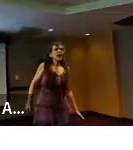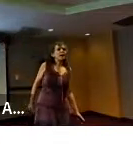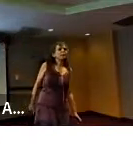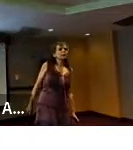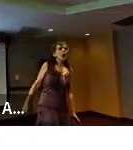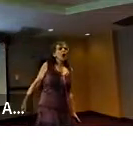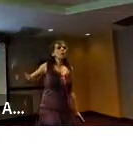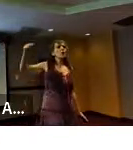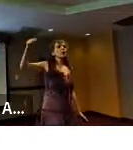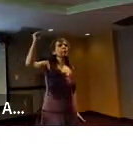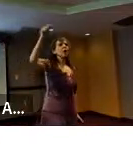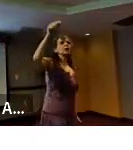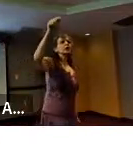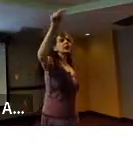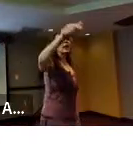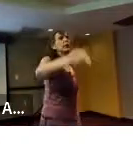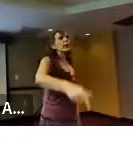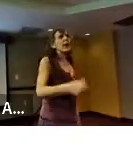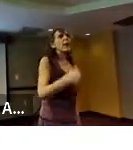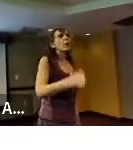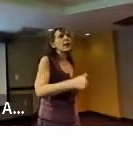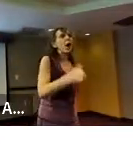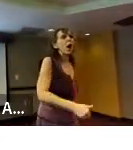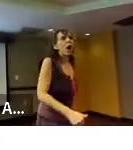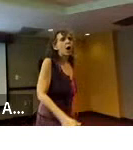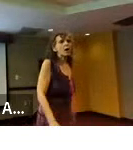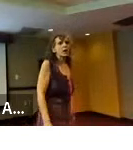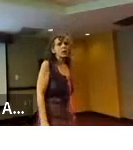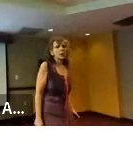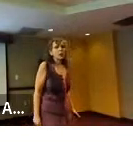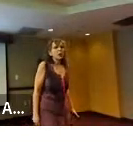In fact, the great apes are more diverse genetically